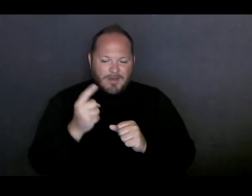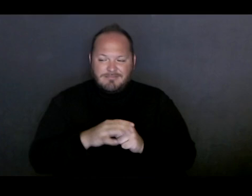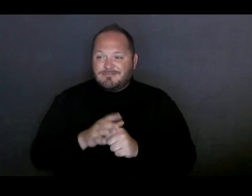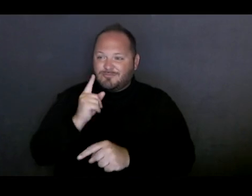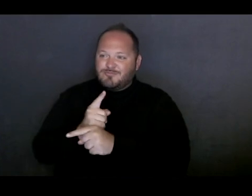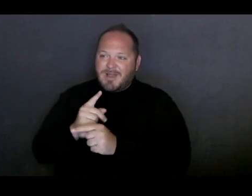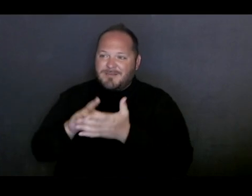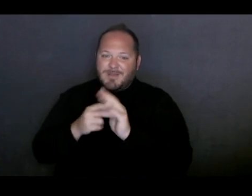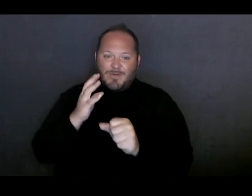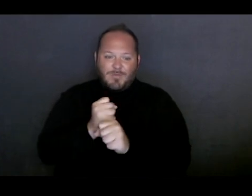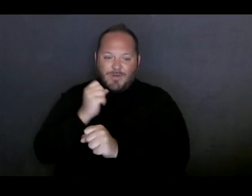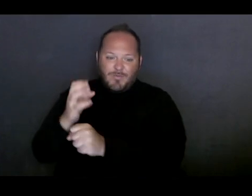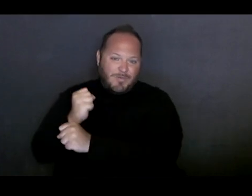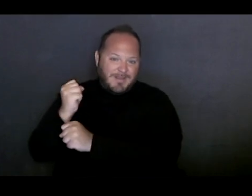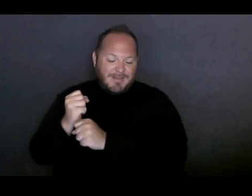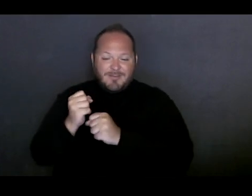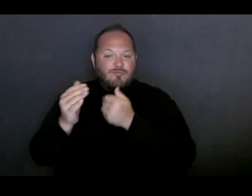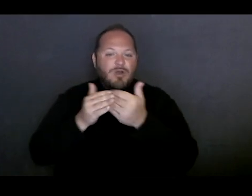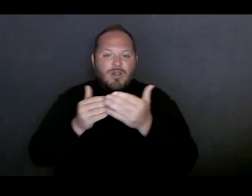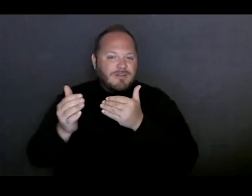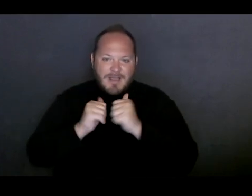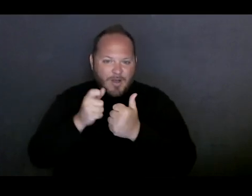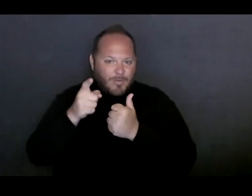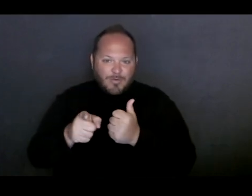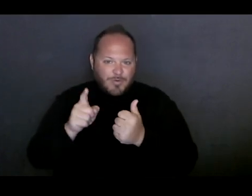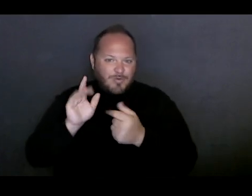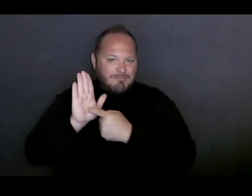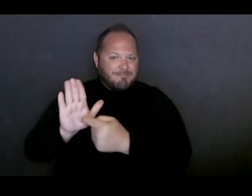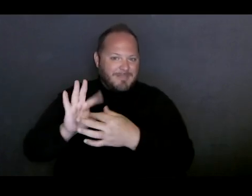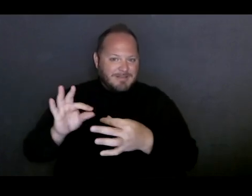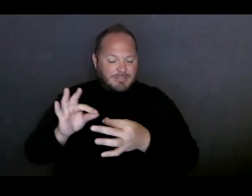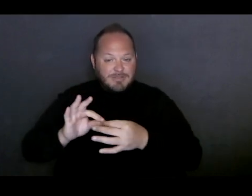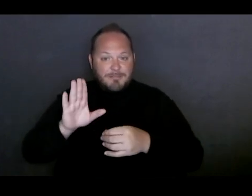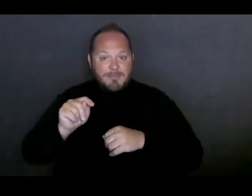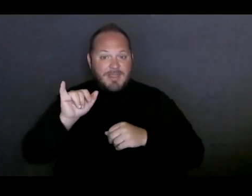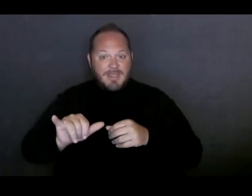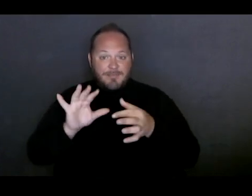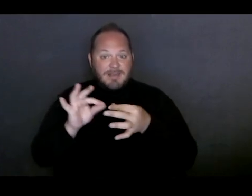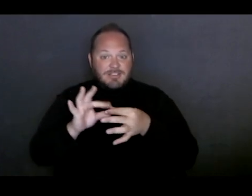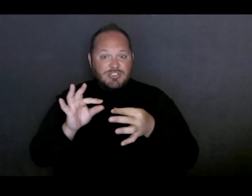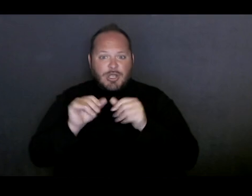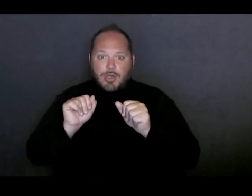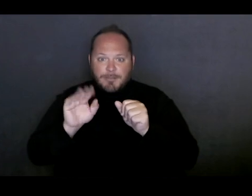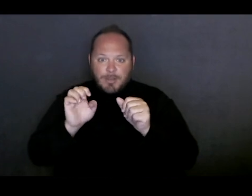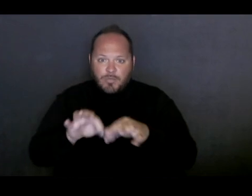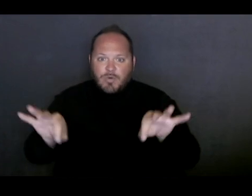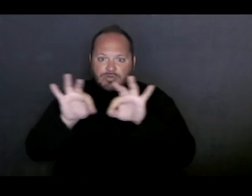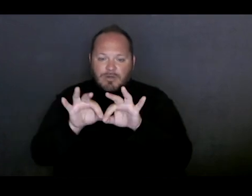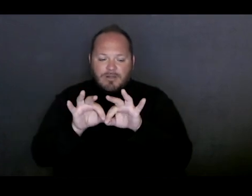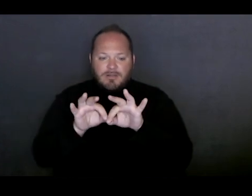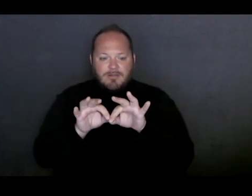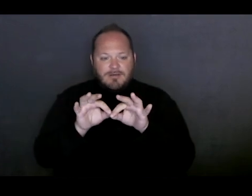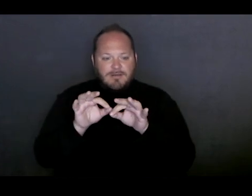of how you message it, right? Hmm. But that messaging could be crucial in sort of making that leap right over